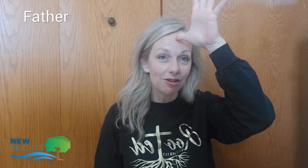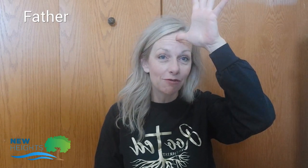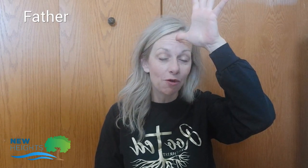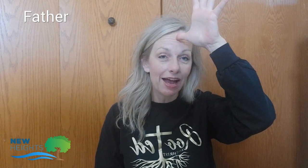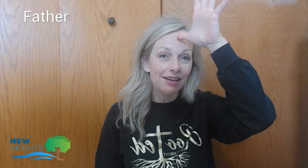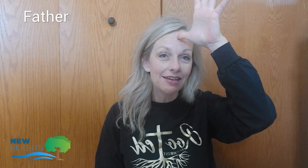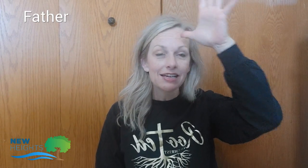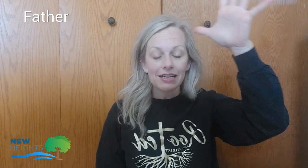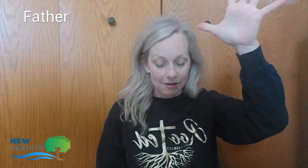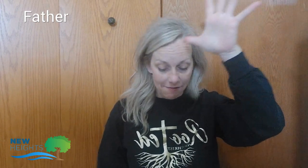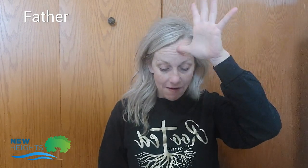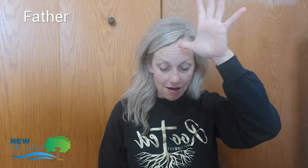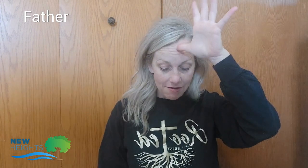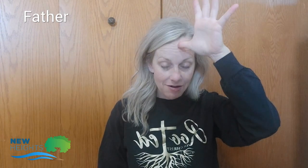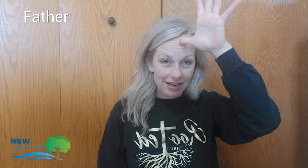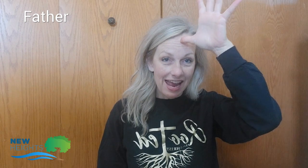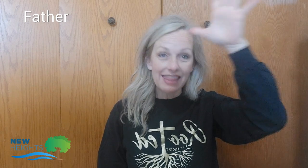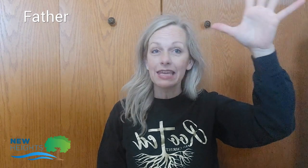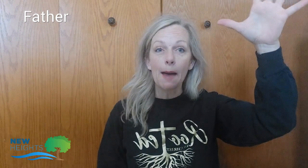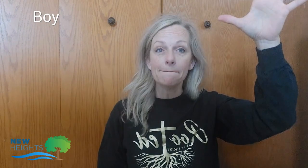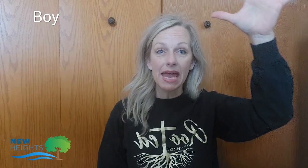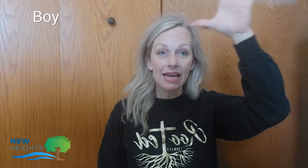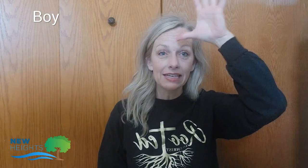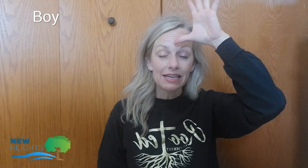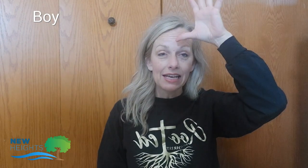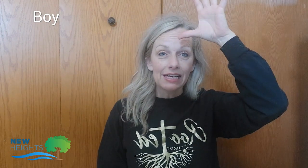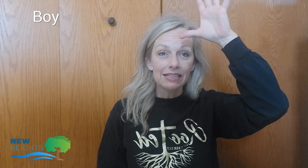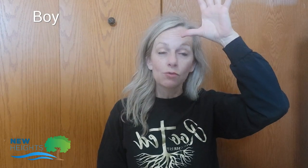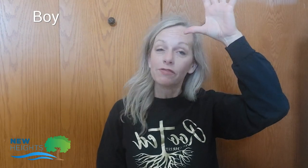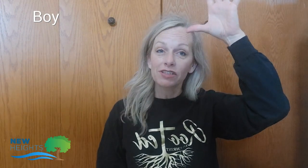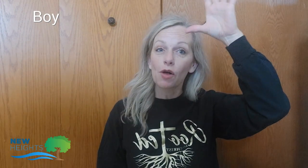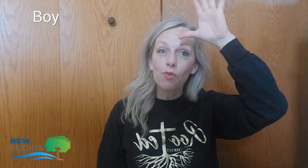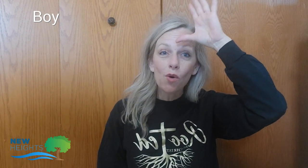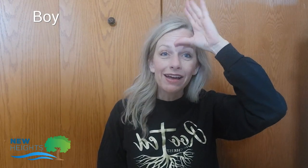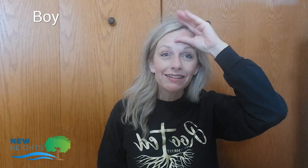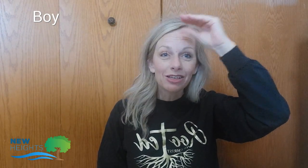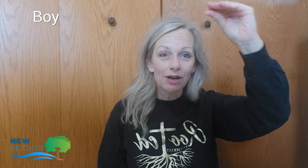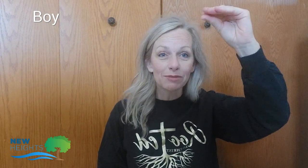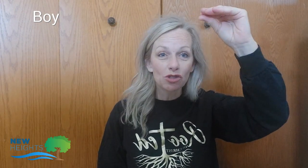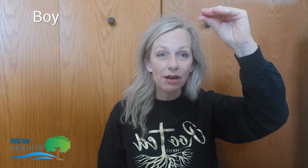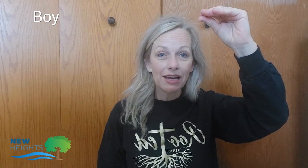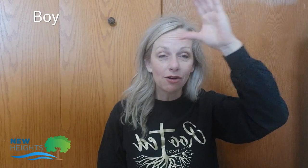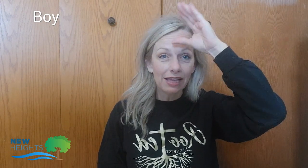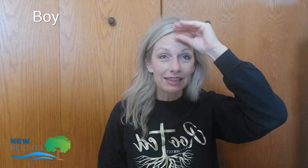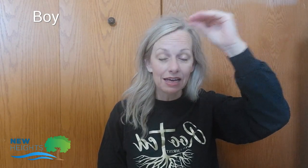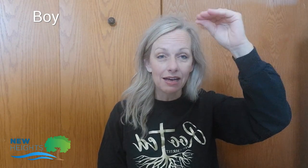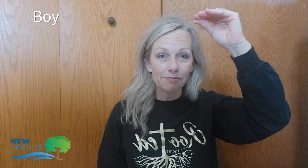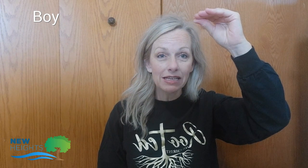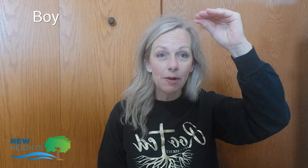your forehead. Father, and then a man is, well, first of all, boy. You come straight out like the baseball